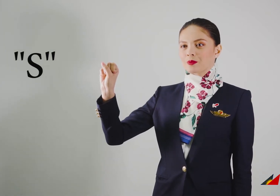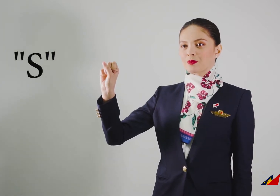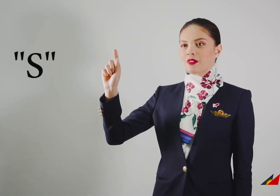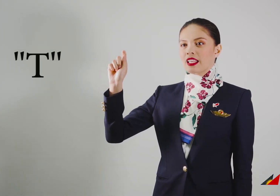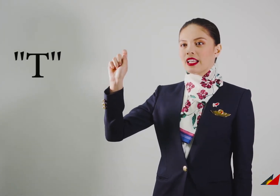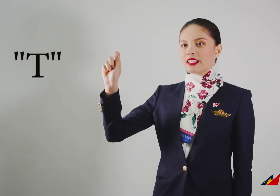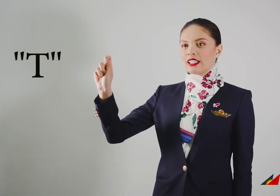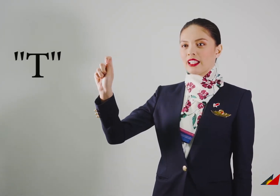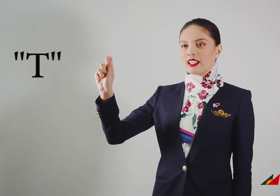T,